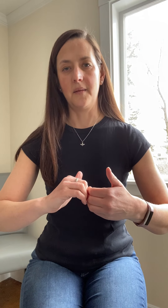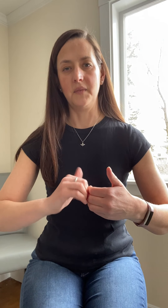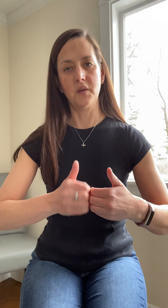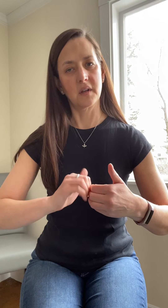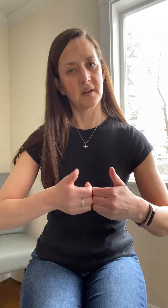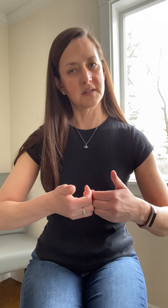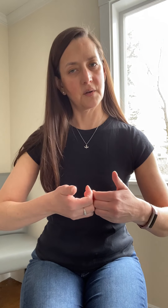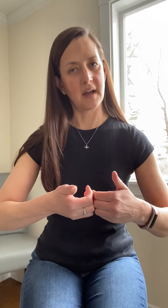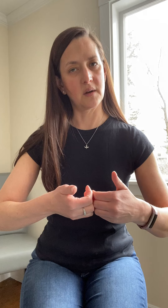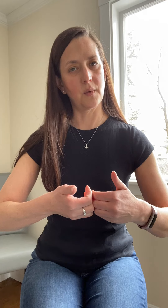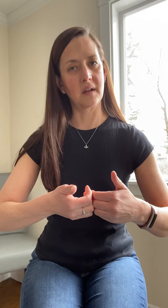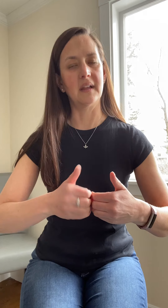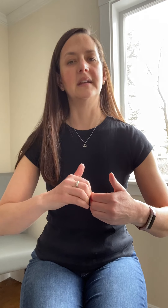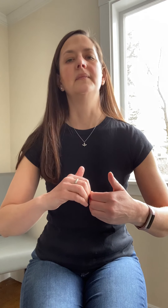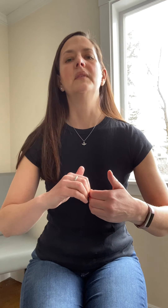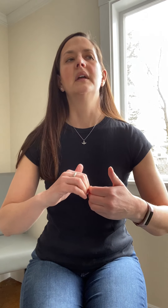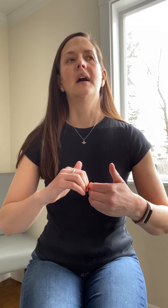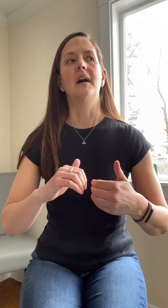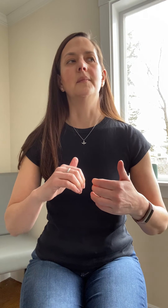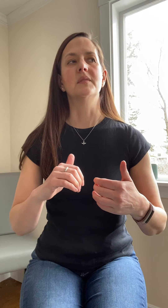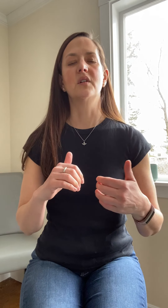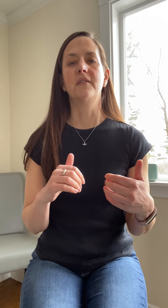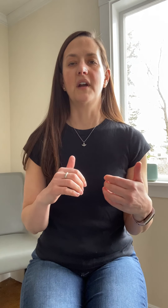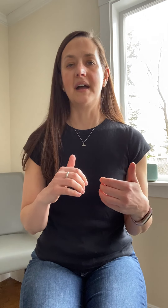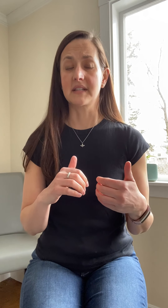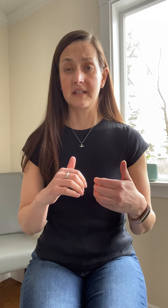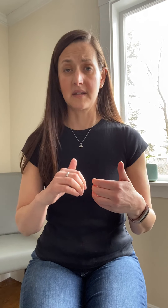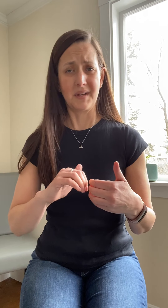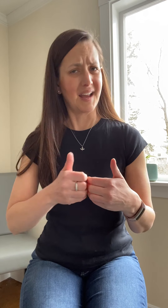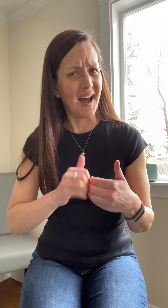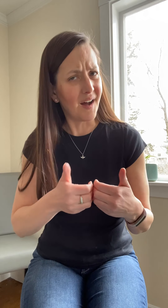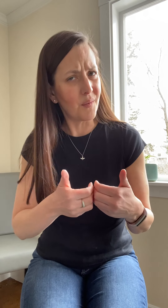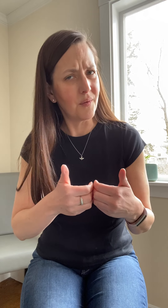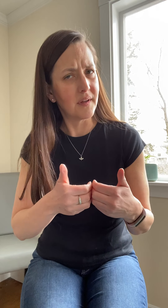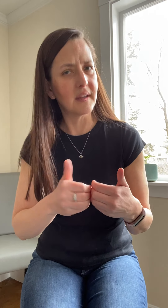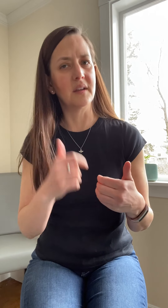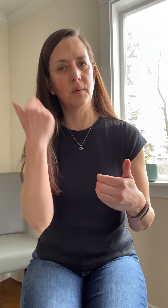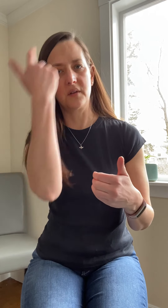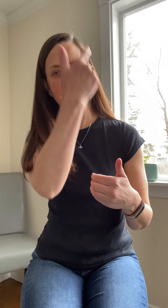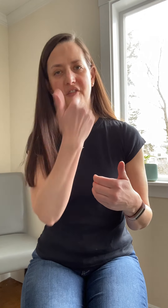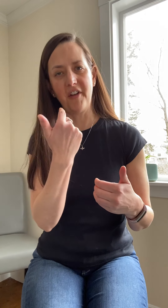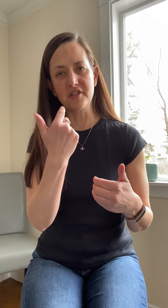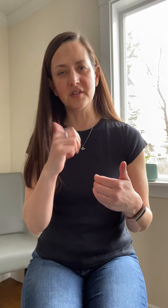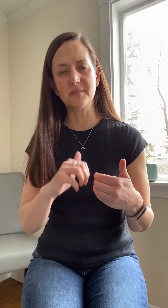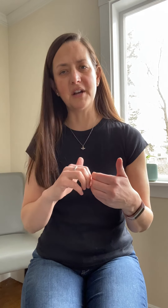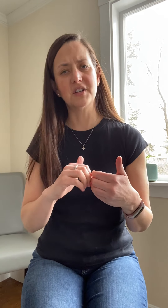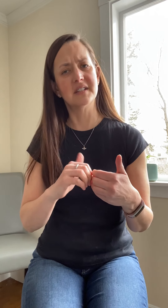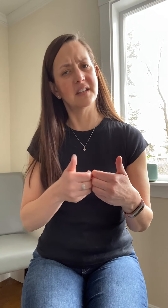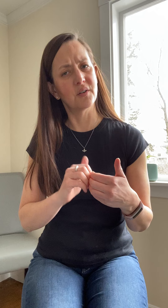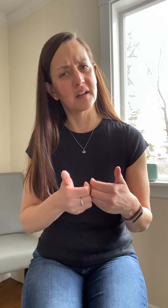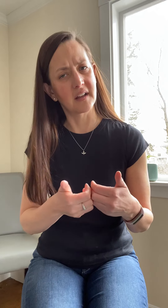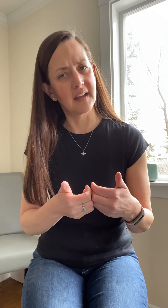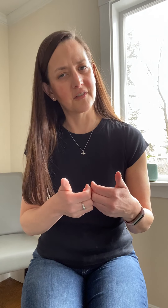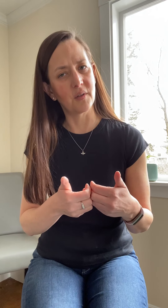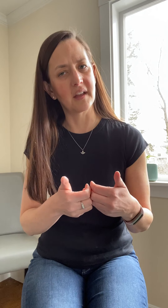You can also kind of wiggle it. So if you're asking somebody how, and you want to use your facial expressions, and you can kind of go like